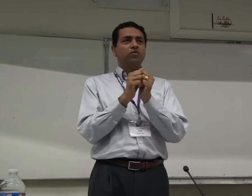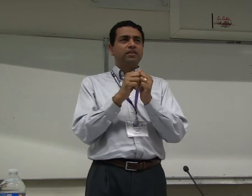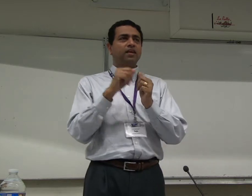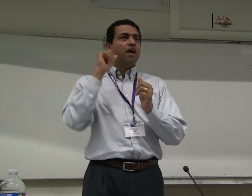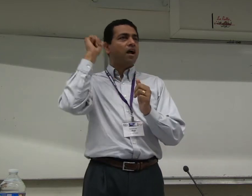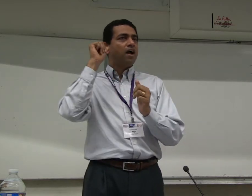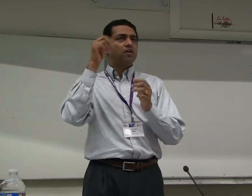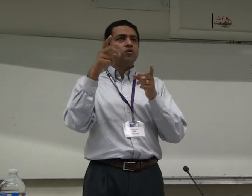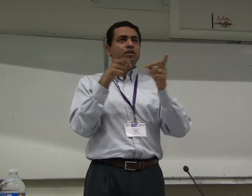is made.